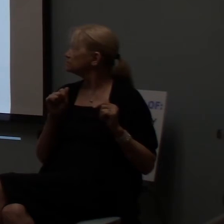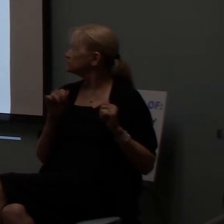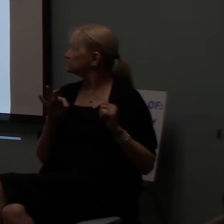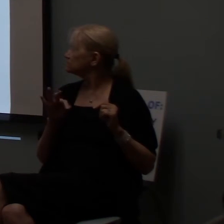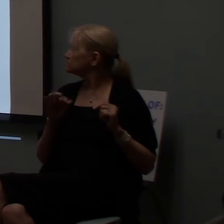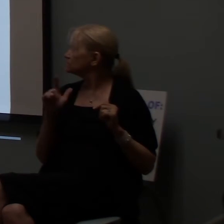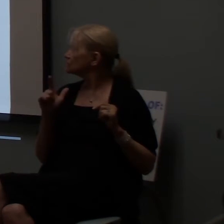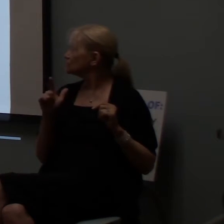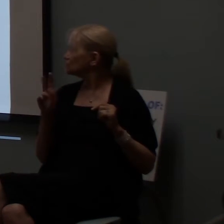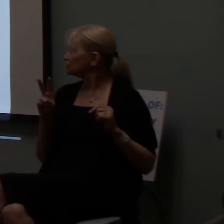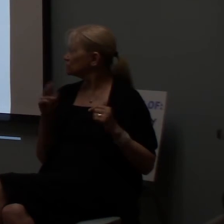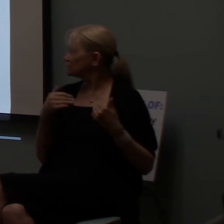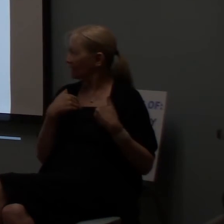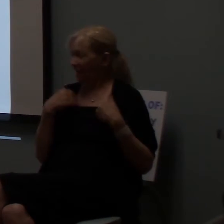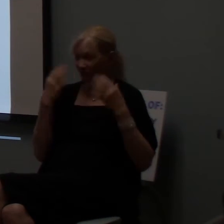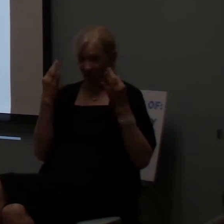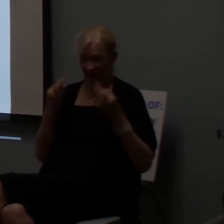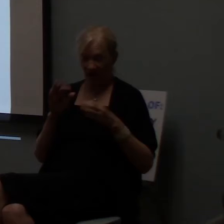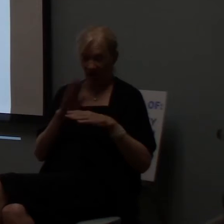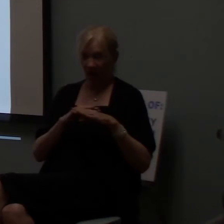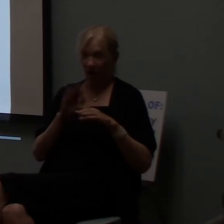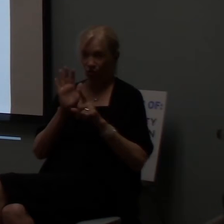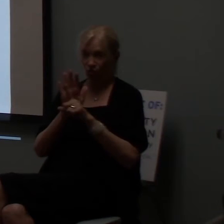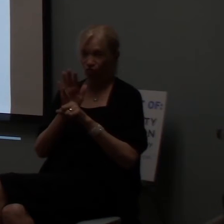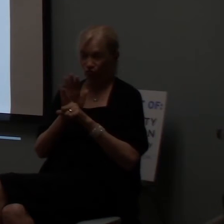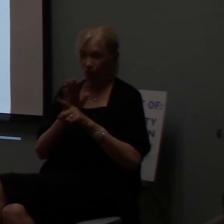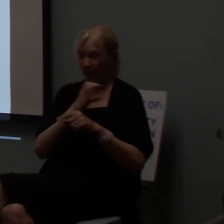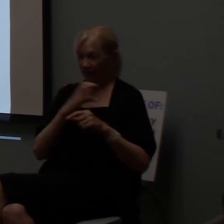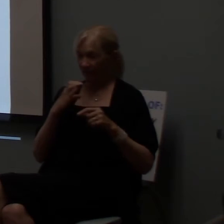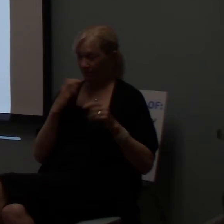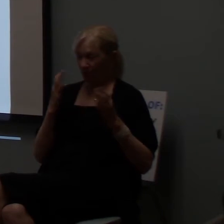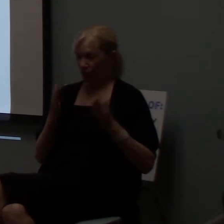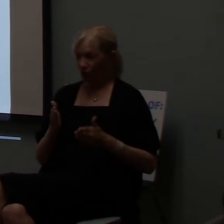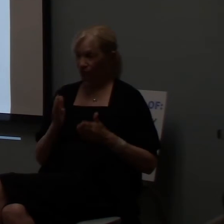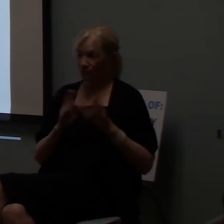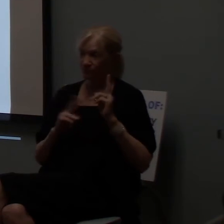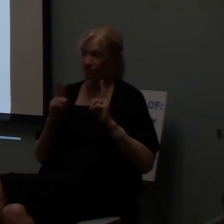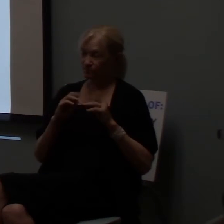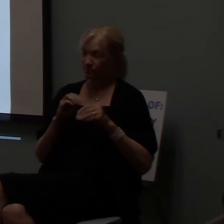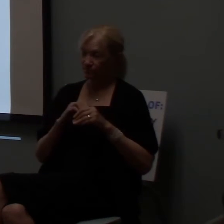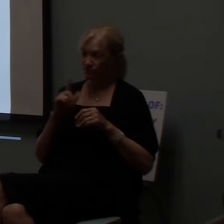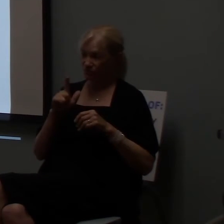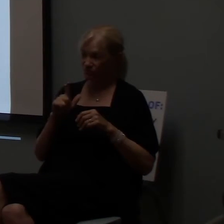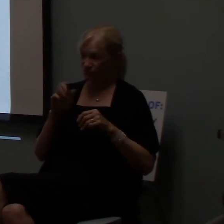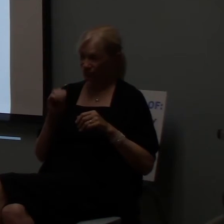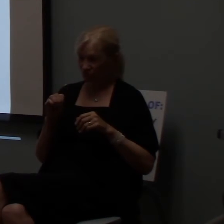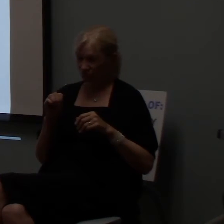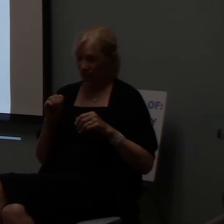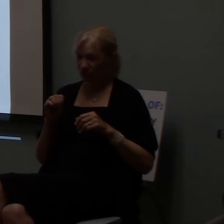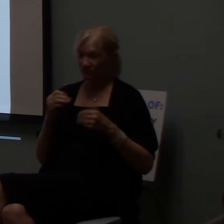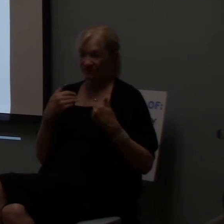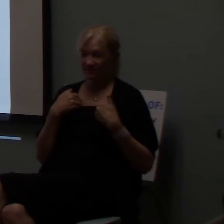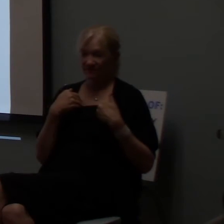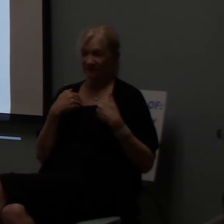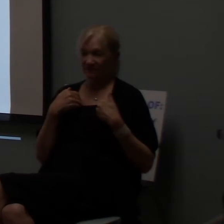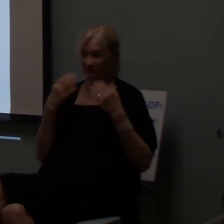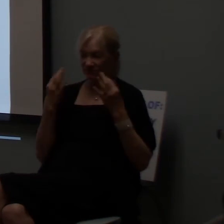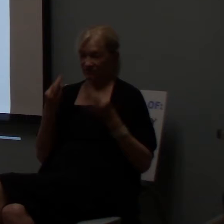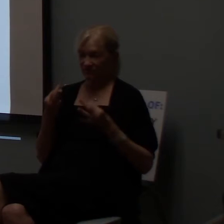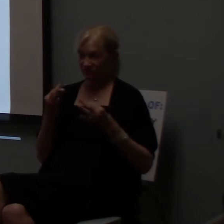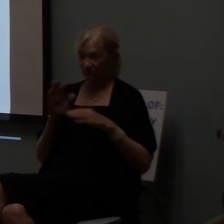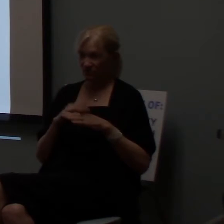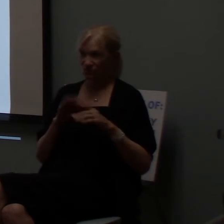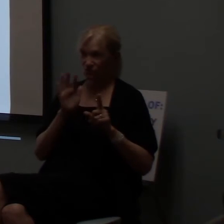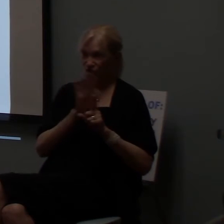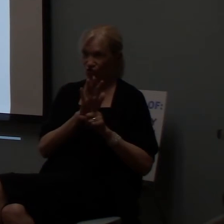Louisville have a decision on your commissioner. On the same token, the people in Longmont, Boulder, and Lafayette have a decision on